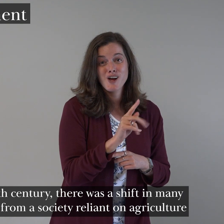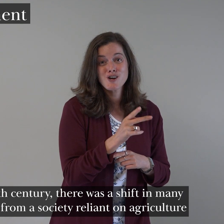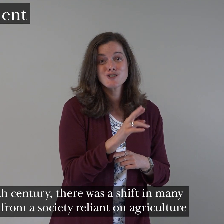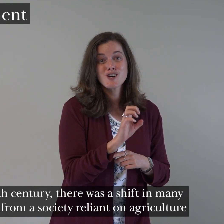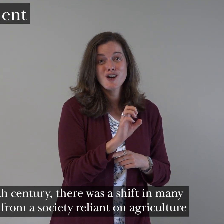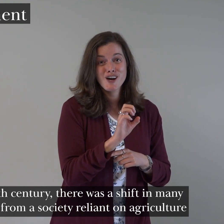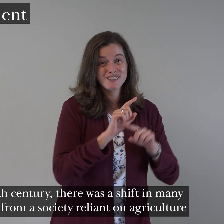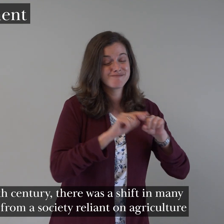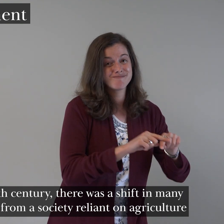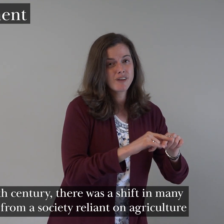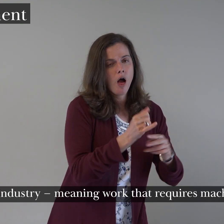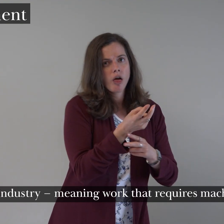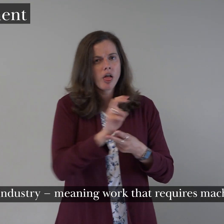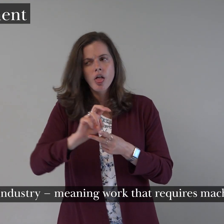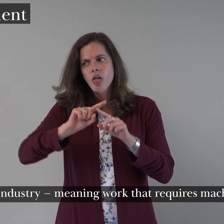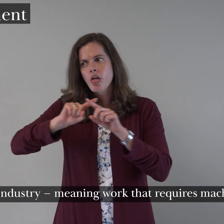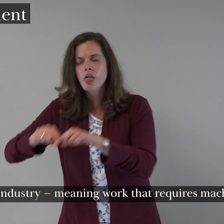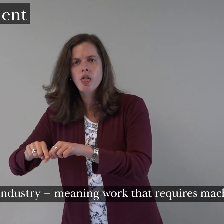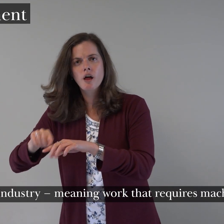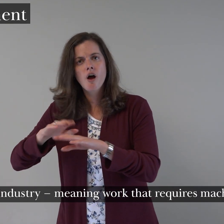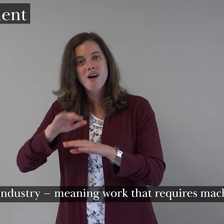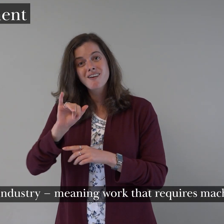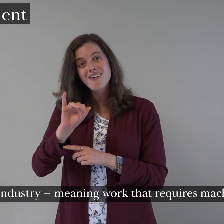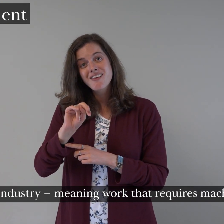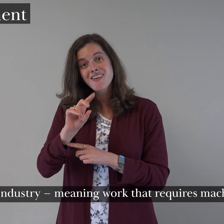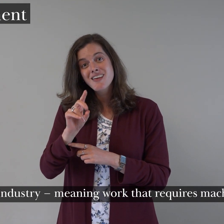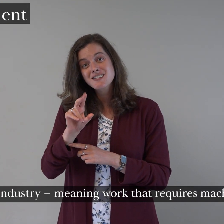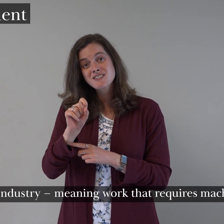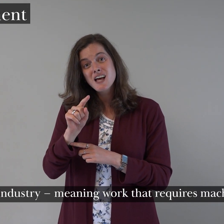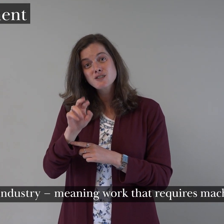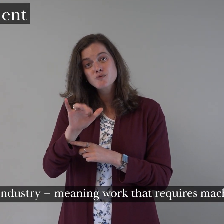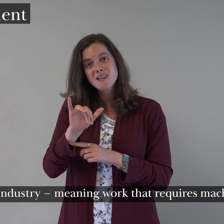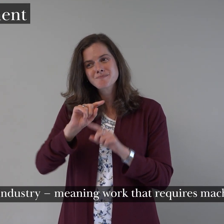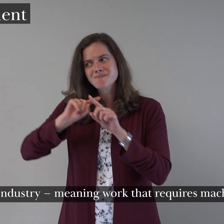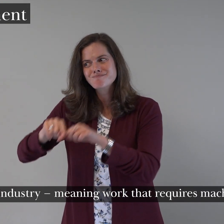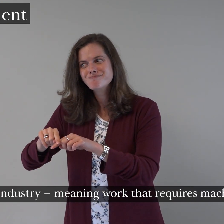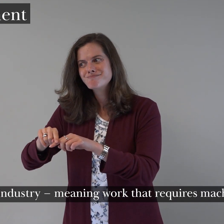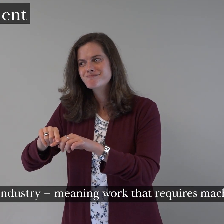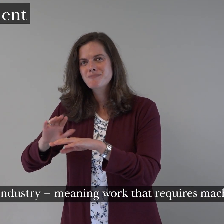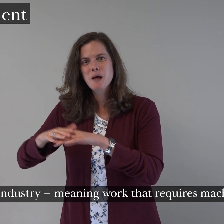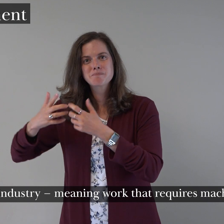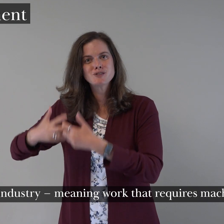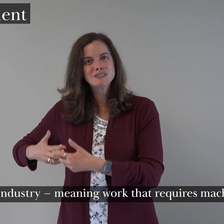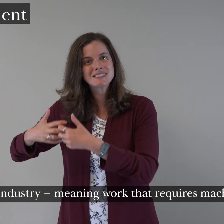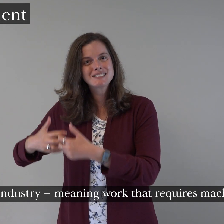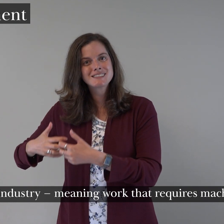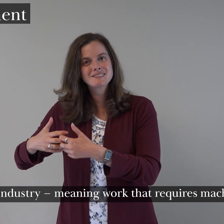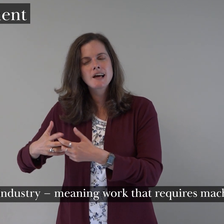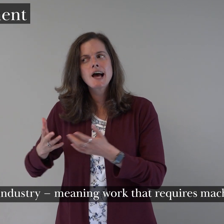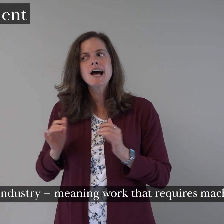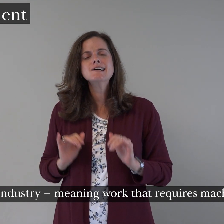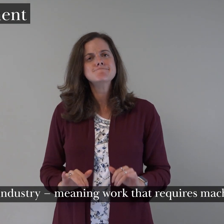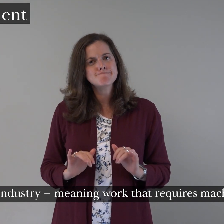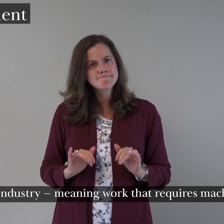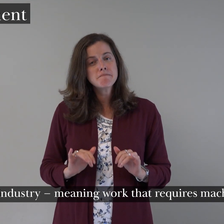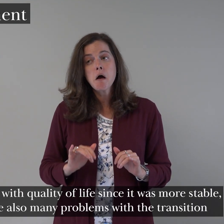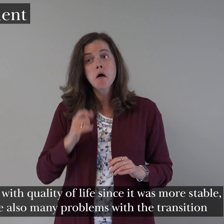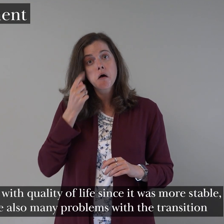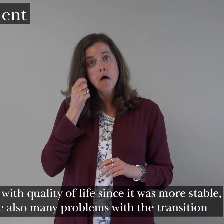to a society reliant on industry meaning work that requires machines It